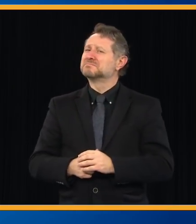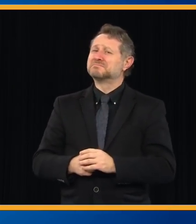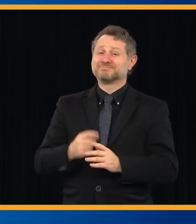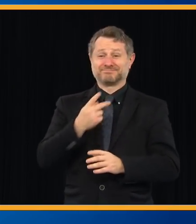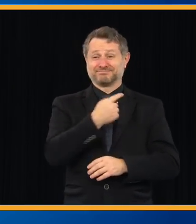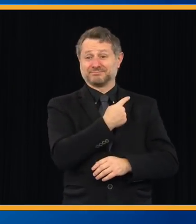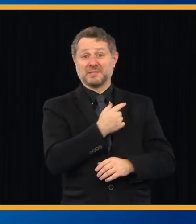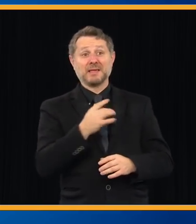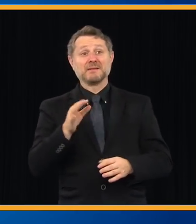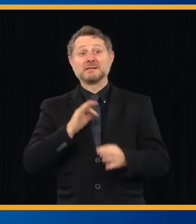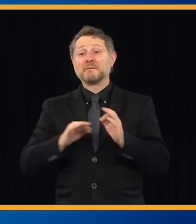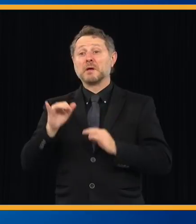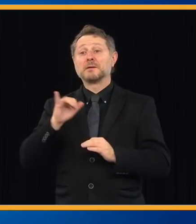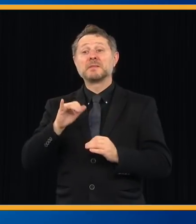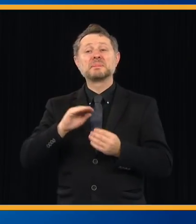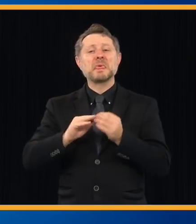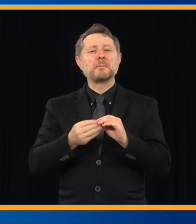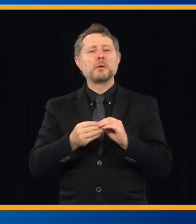the specific number.